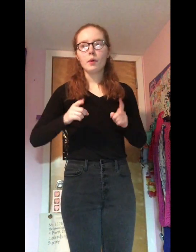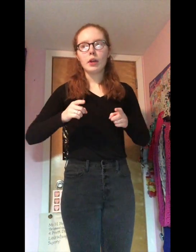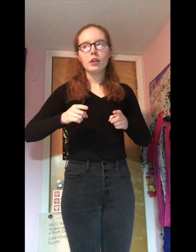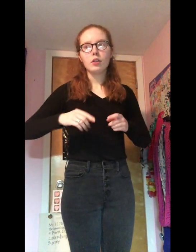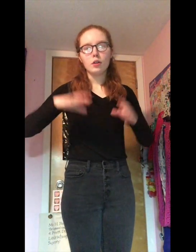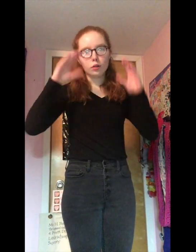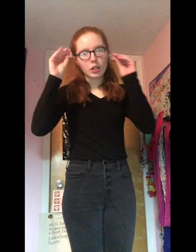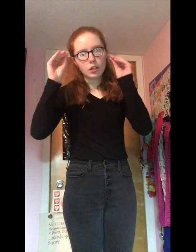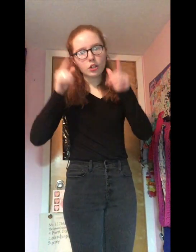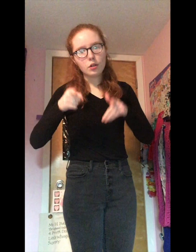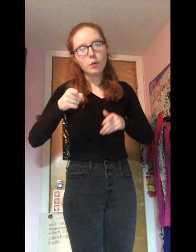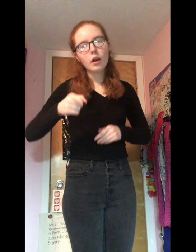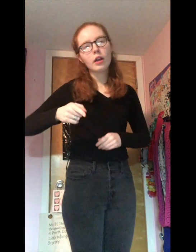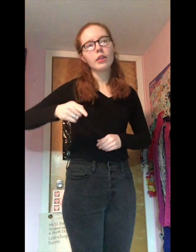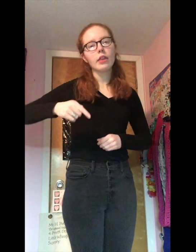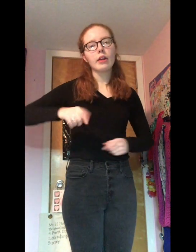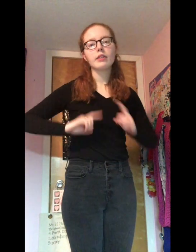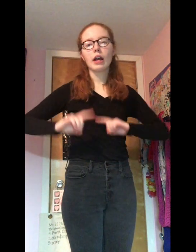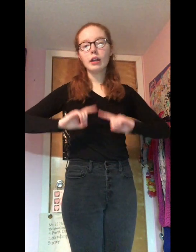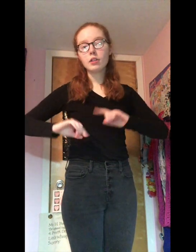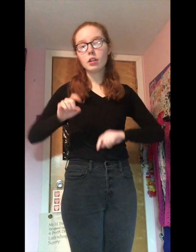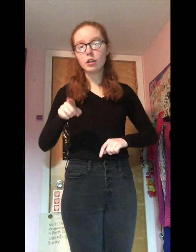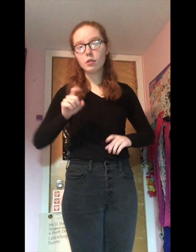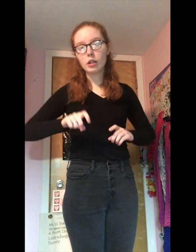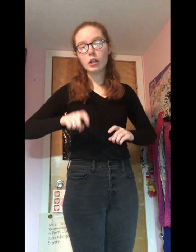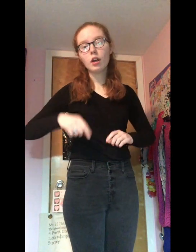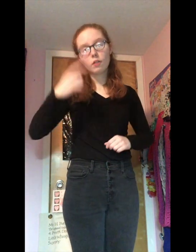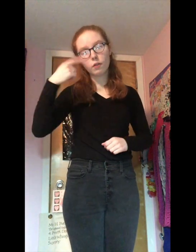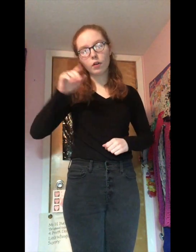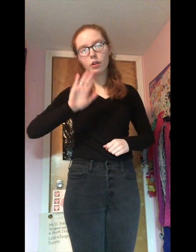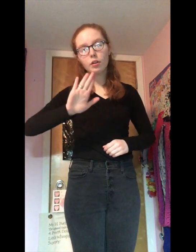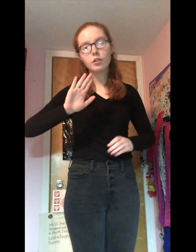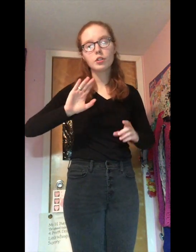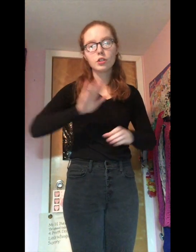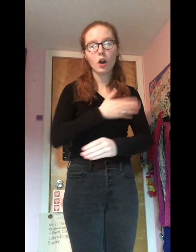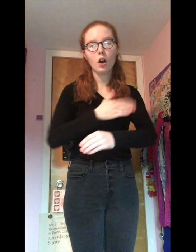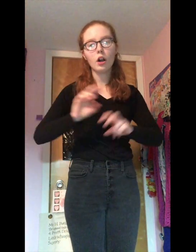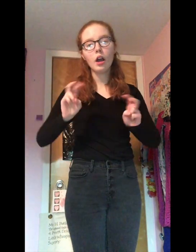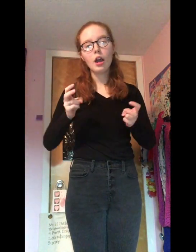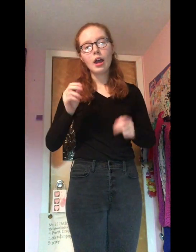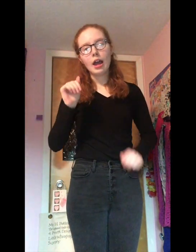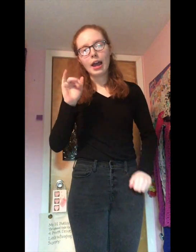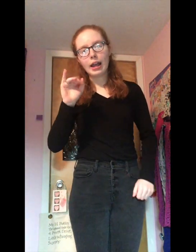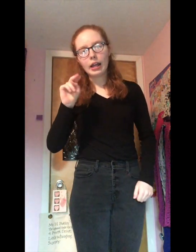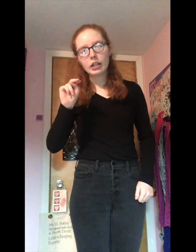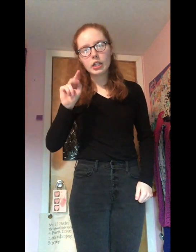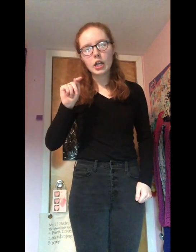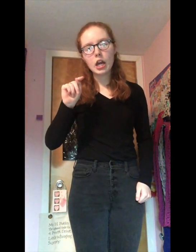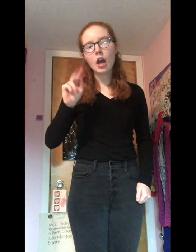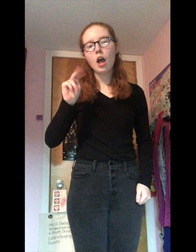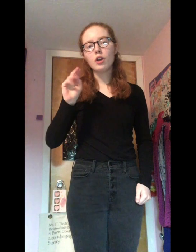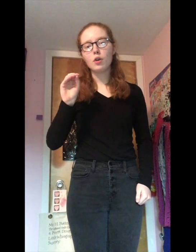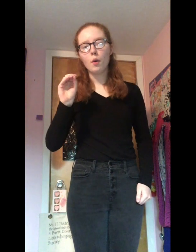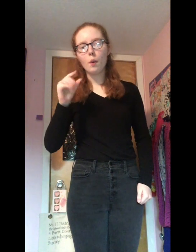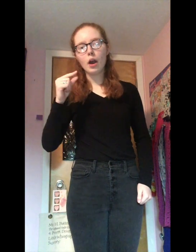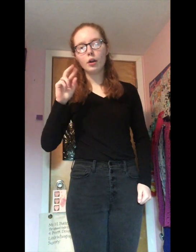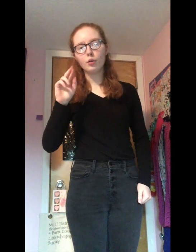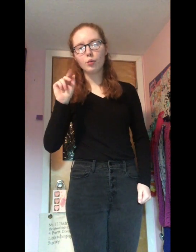going to teach you the signs you need for your song, Ain't No